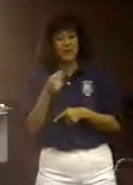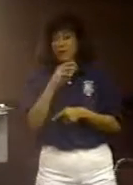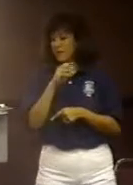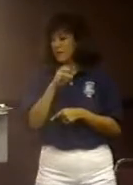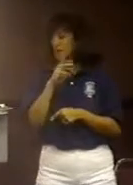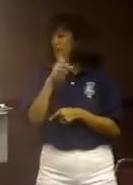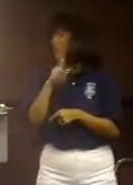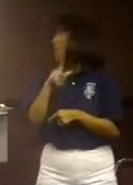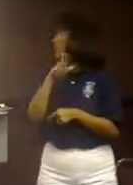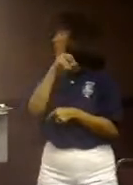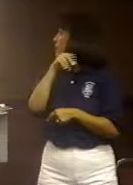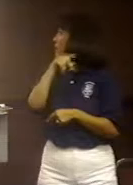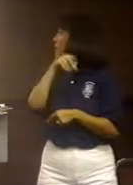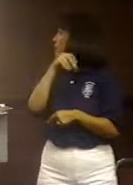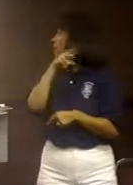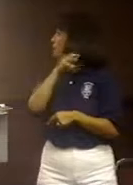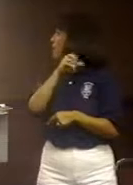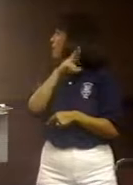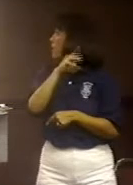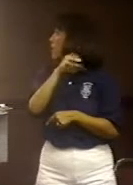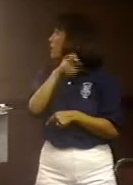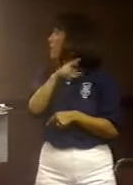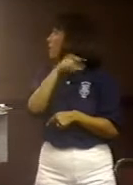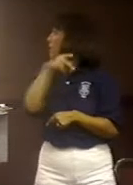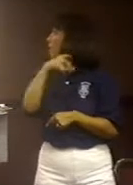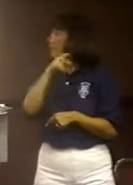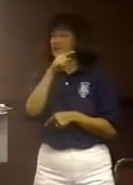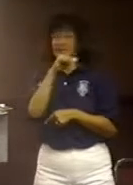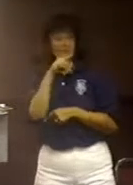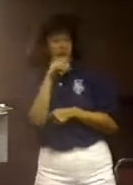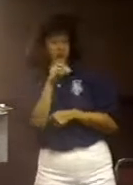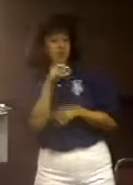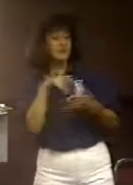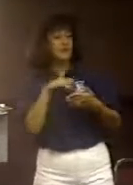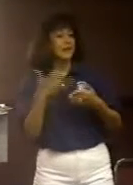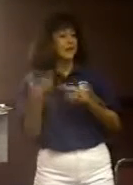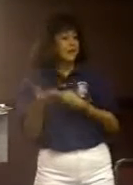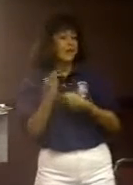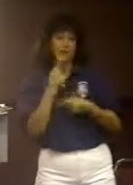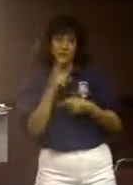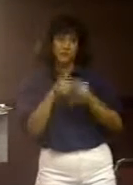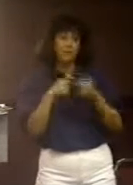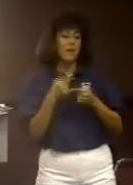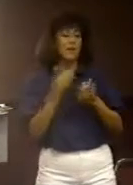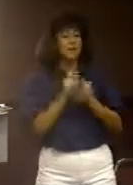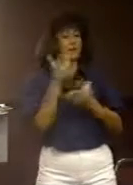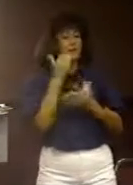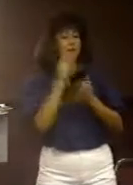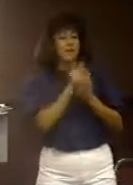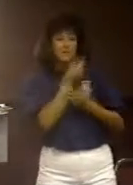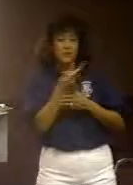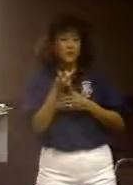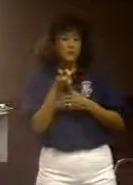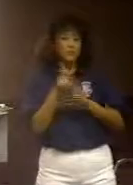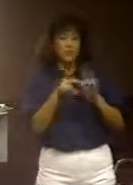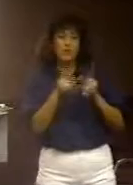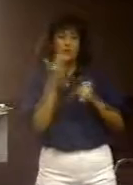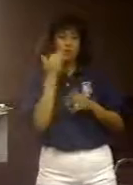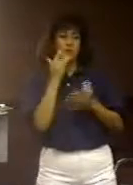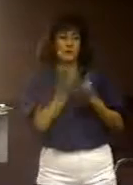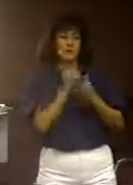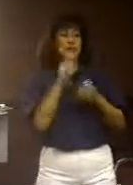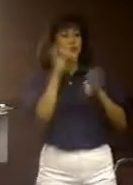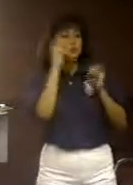and Petito study that I told you about. And like I said, very few people know that that's based on 2 teachers who use Pigeon